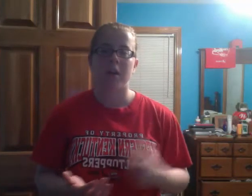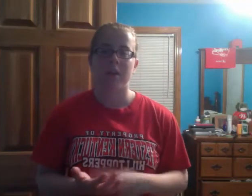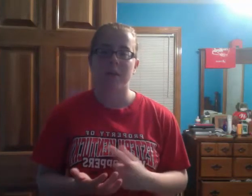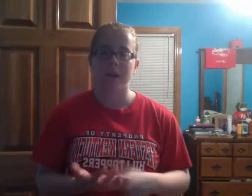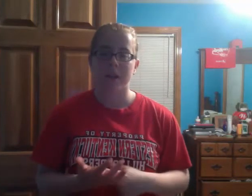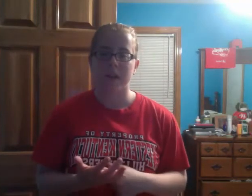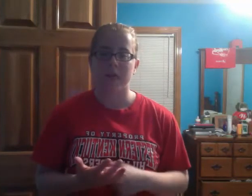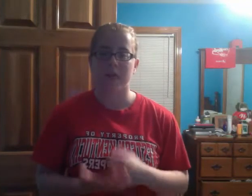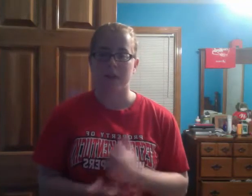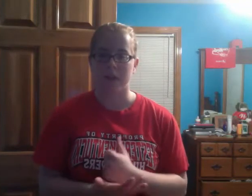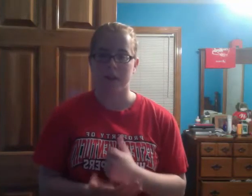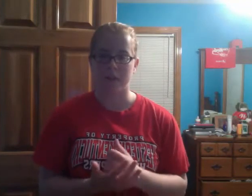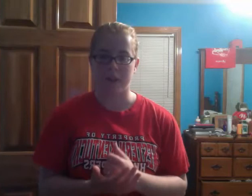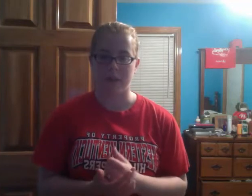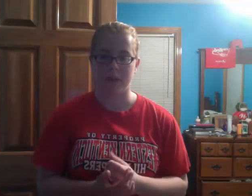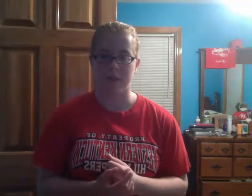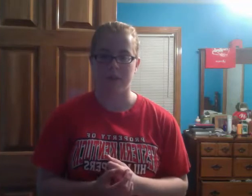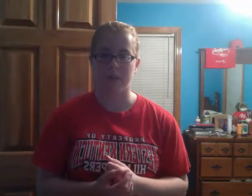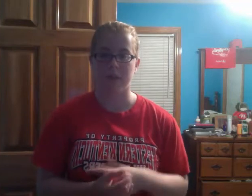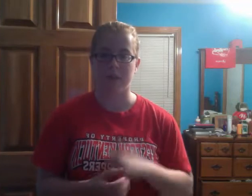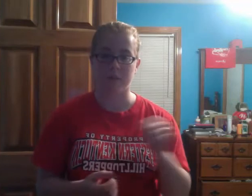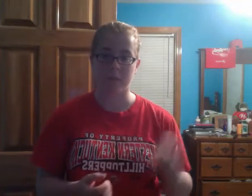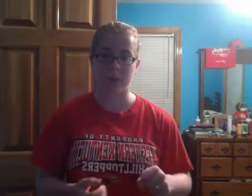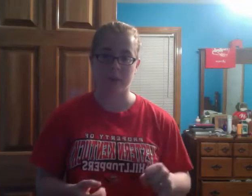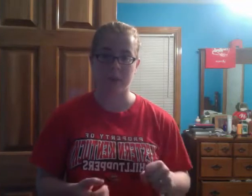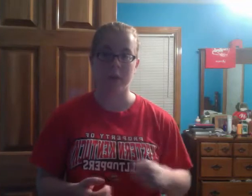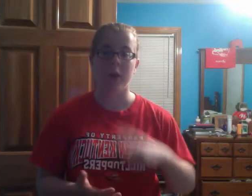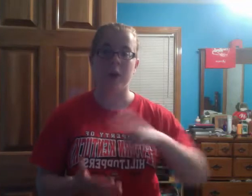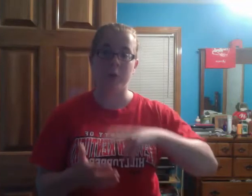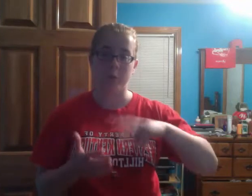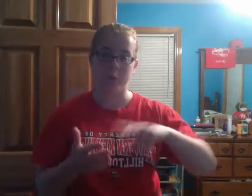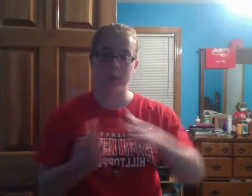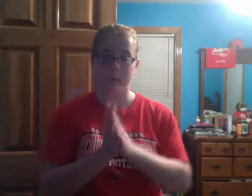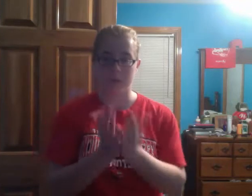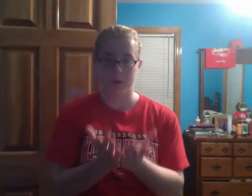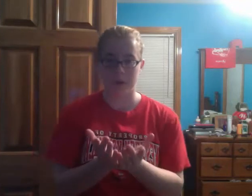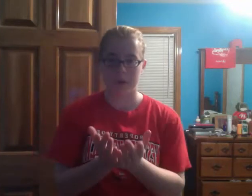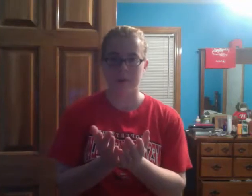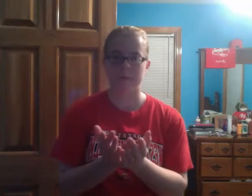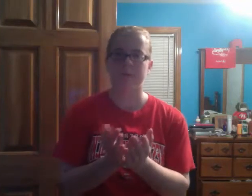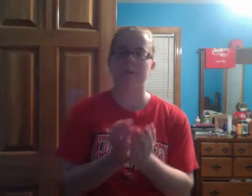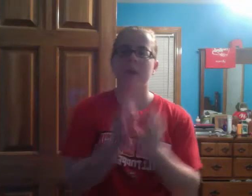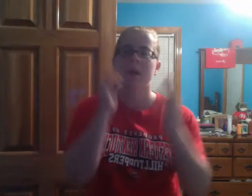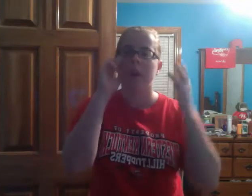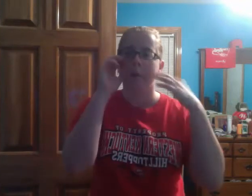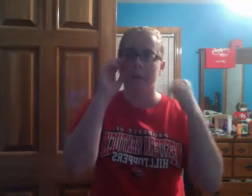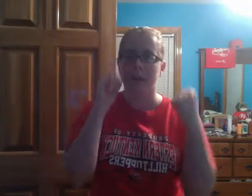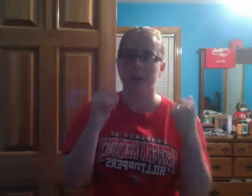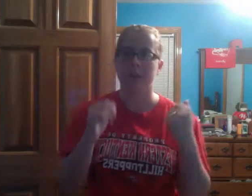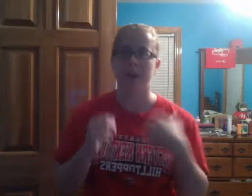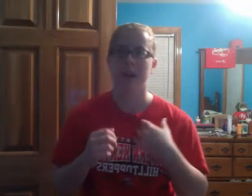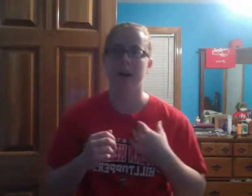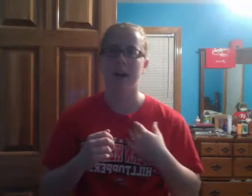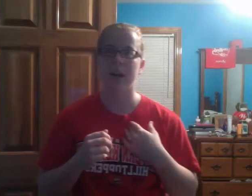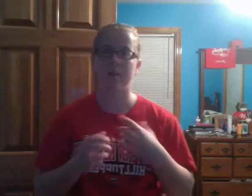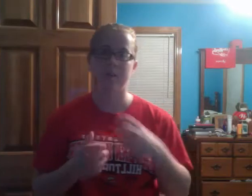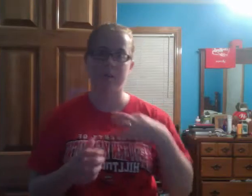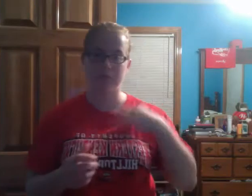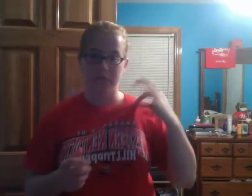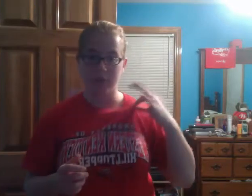something else that helped me this semester was reading the book, because I